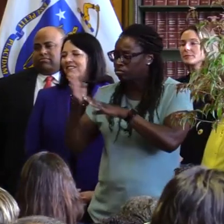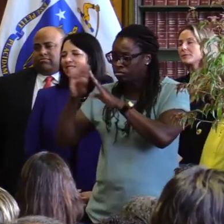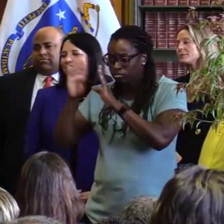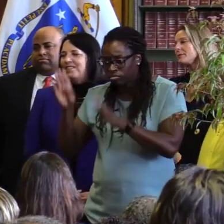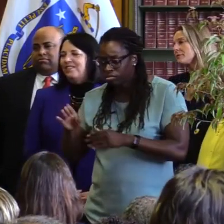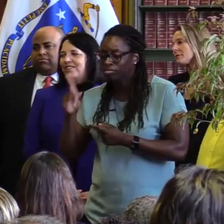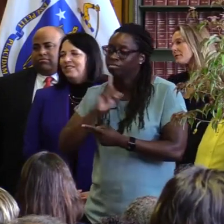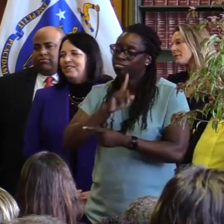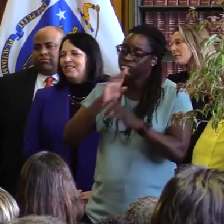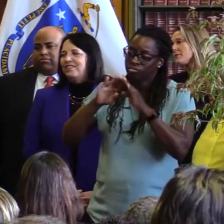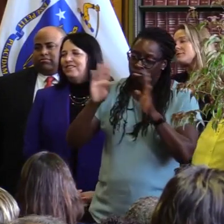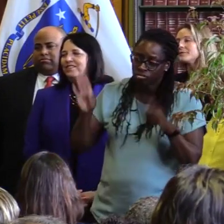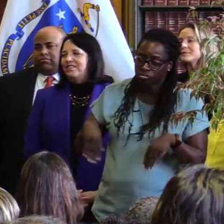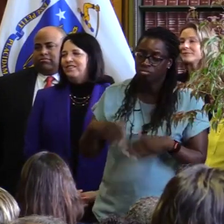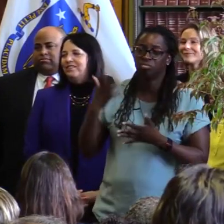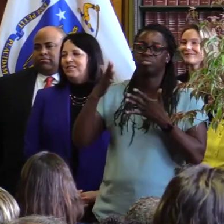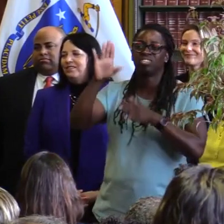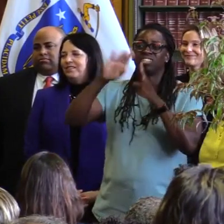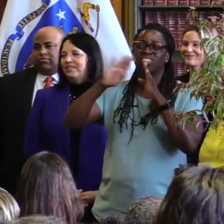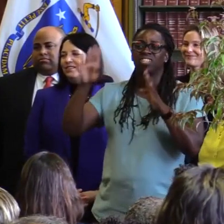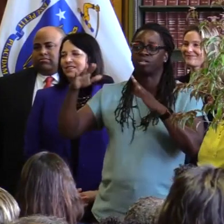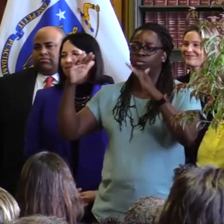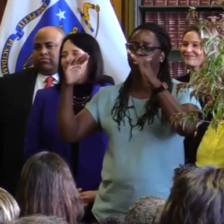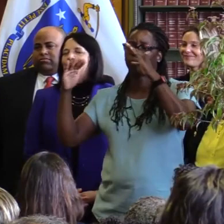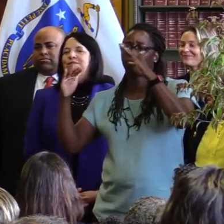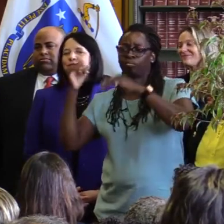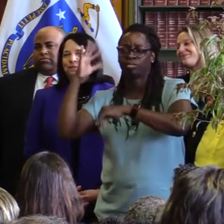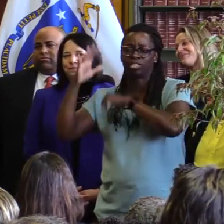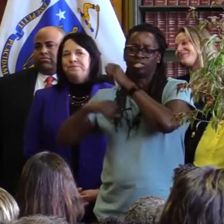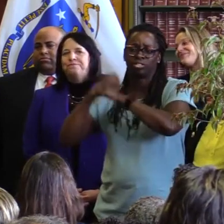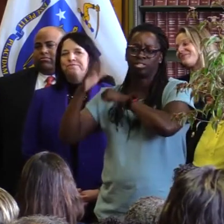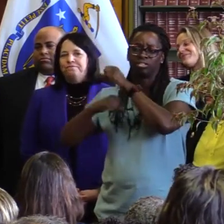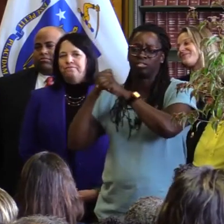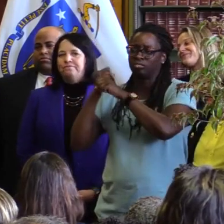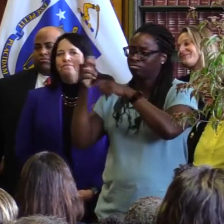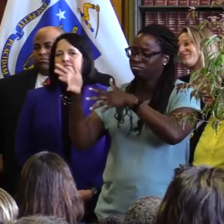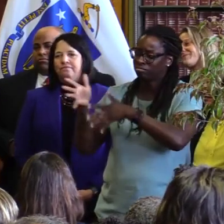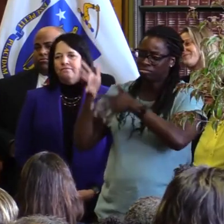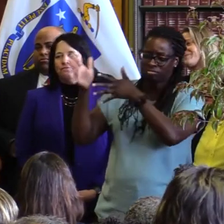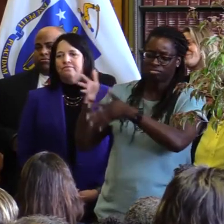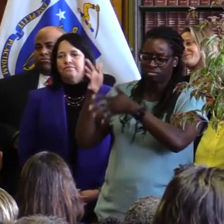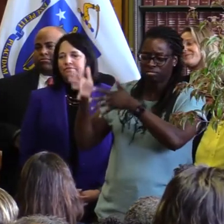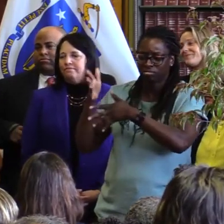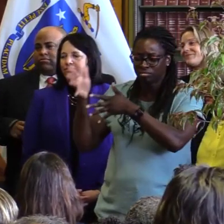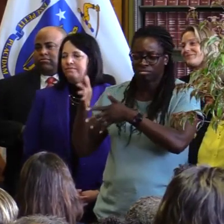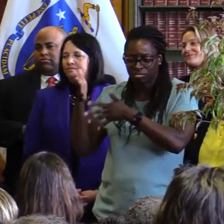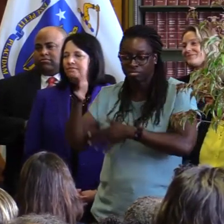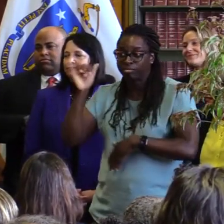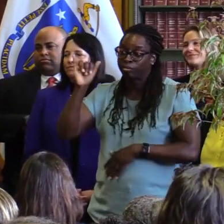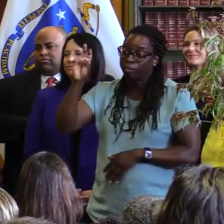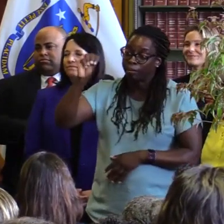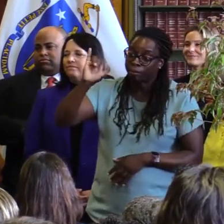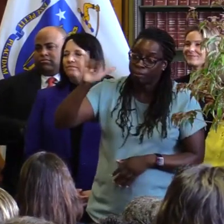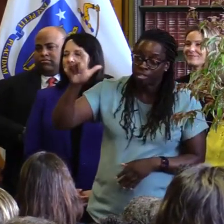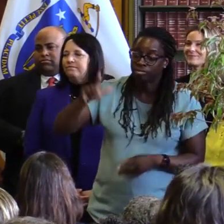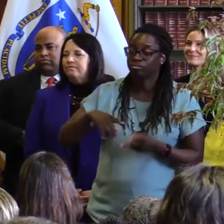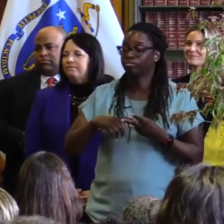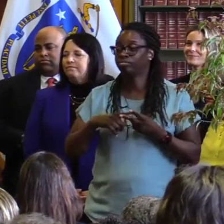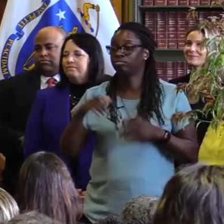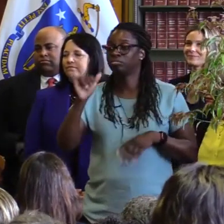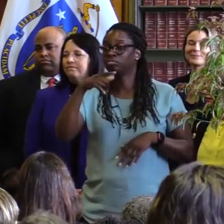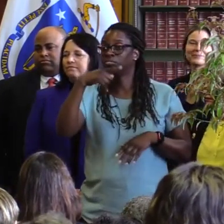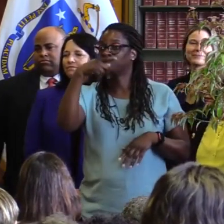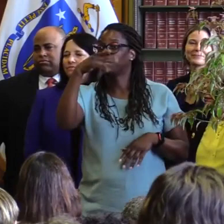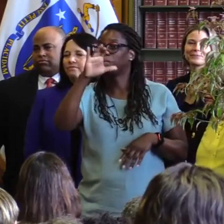there are some old mill buildings. You may live in public housing, you know, that's falling apart. You may live in buildings